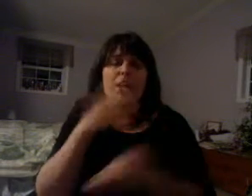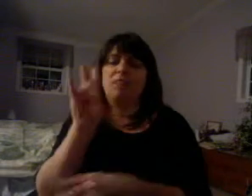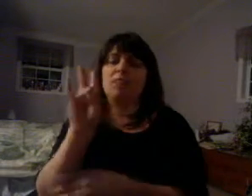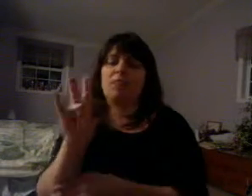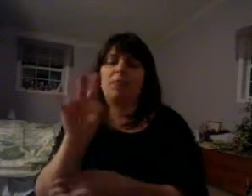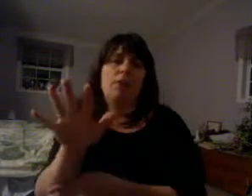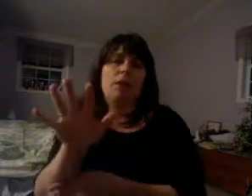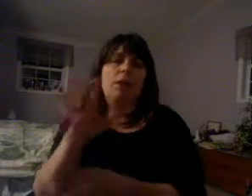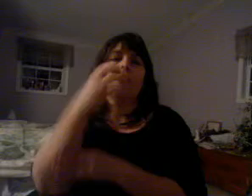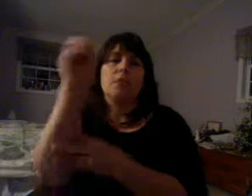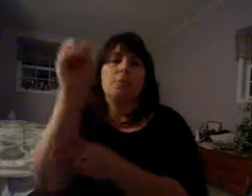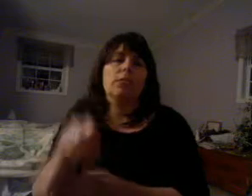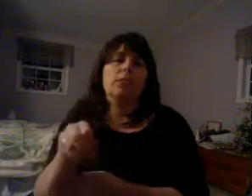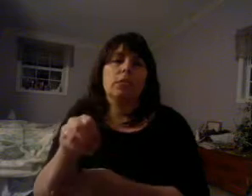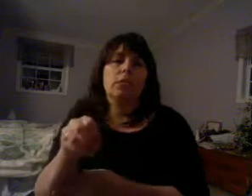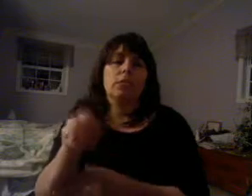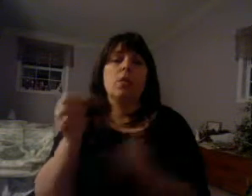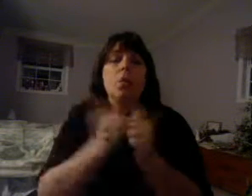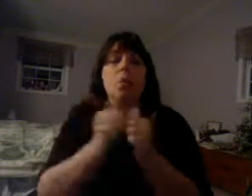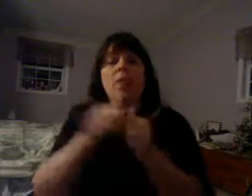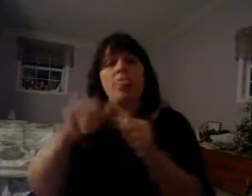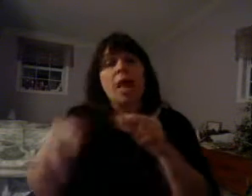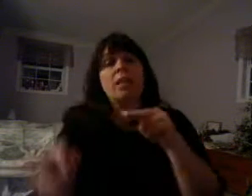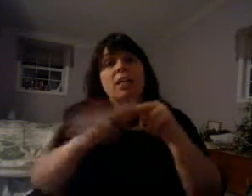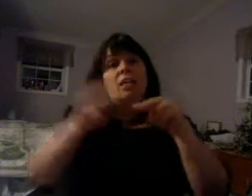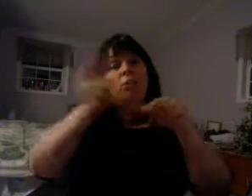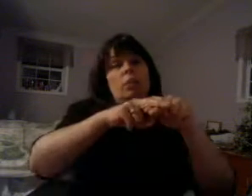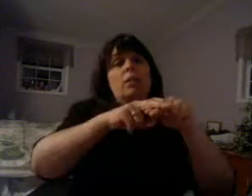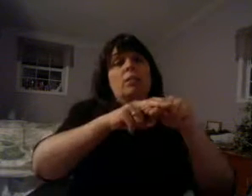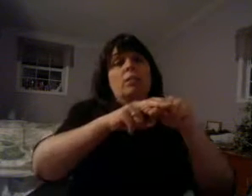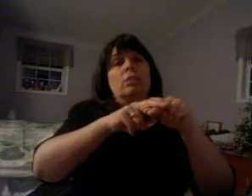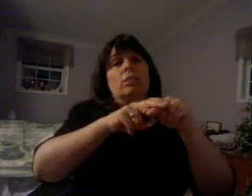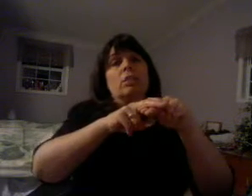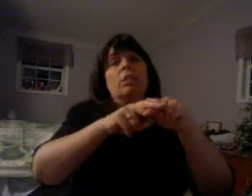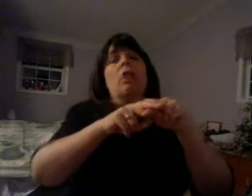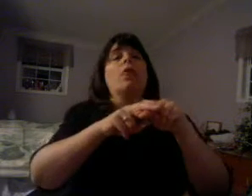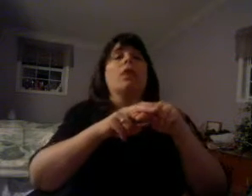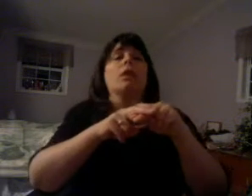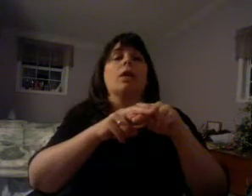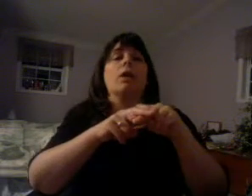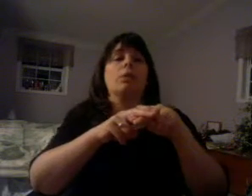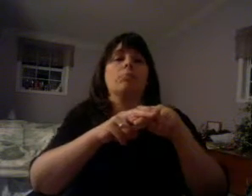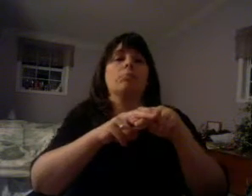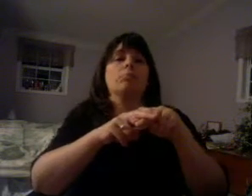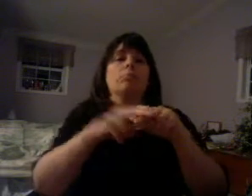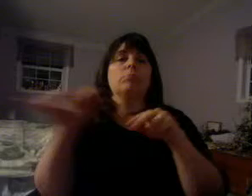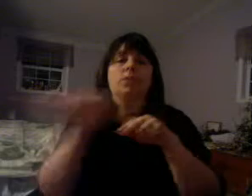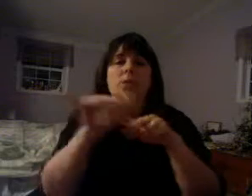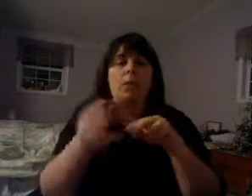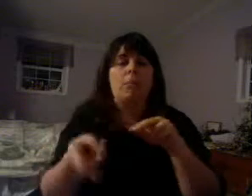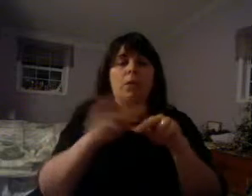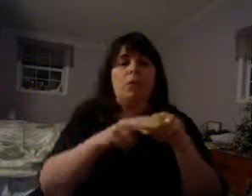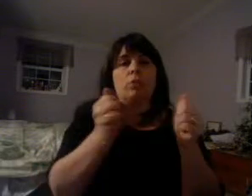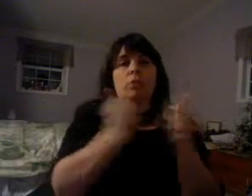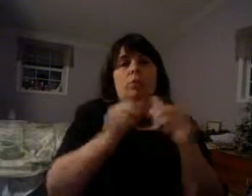in lethality came an increase in homicide rates. If this gun use increase had not occurred, it is